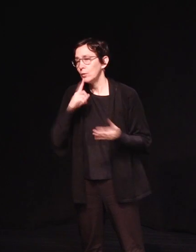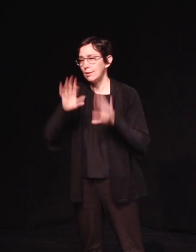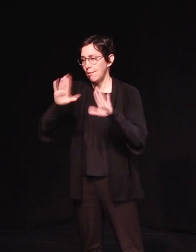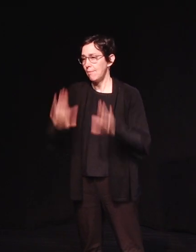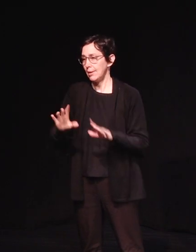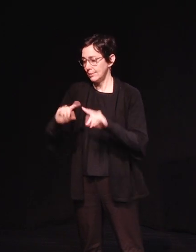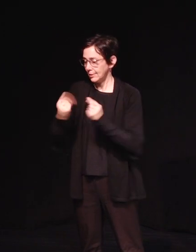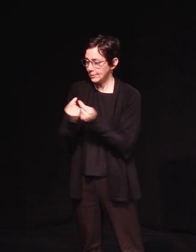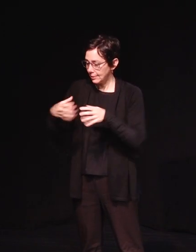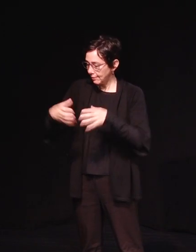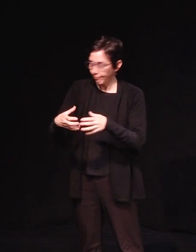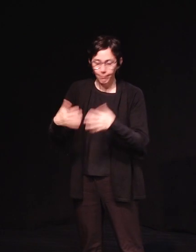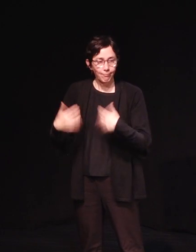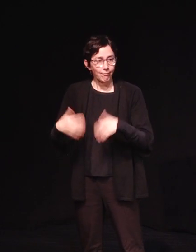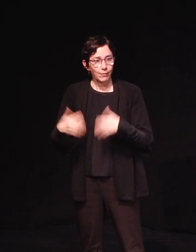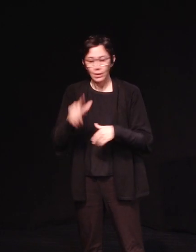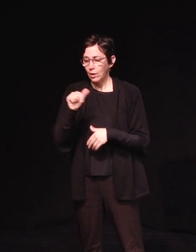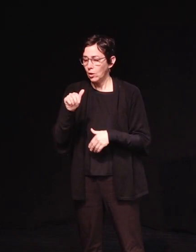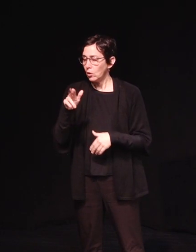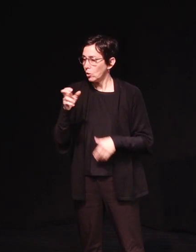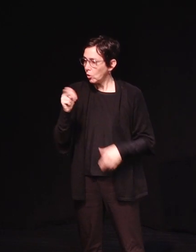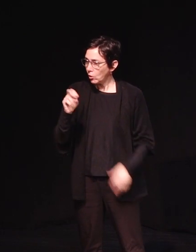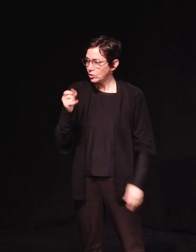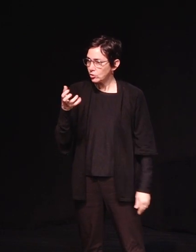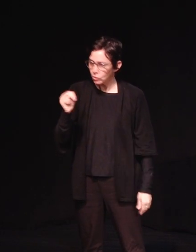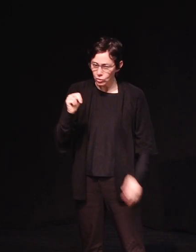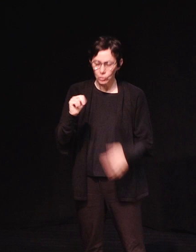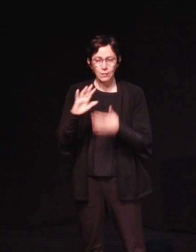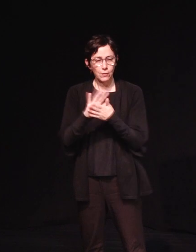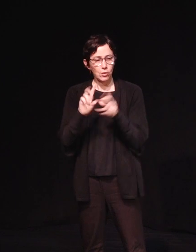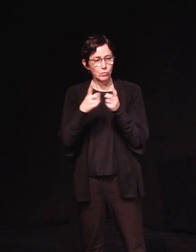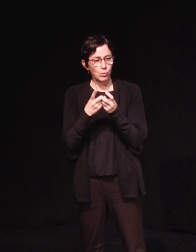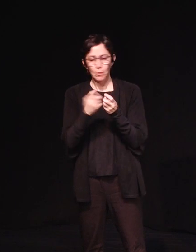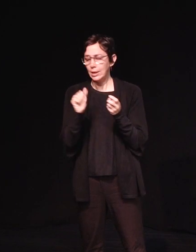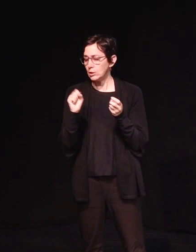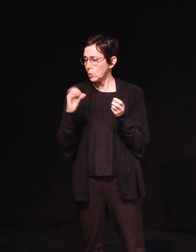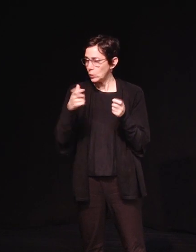team. Some will come on board just for the festival. Lauren Mariah Stern, our Film Department Associate Director.